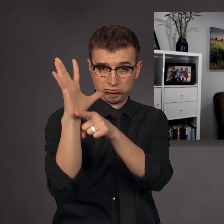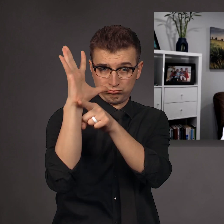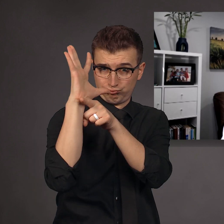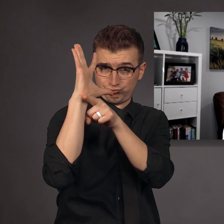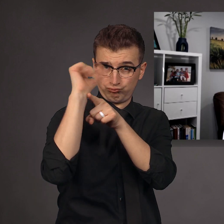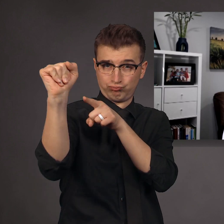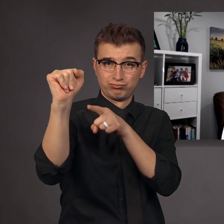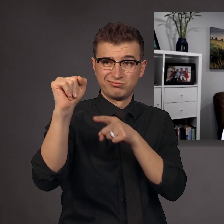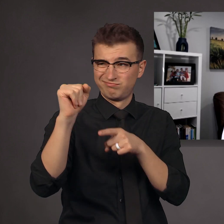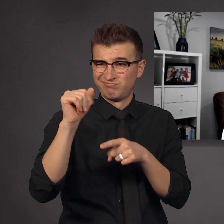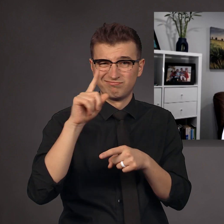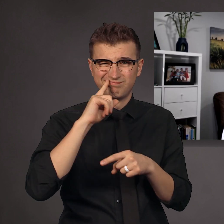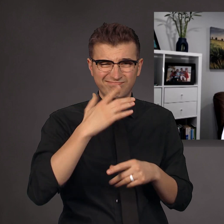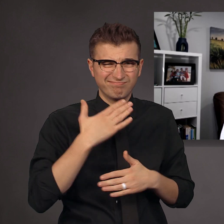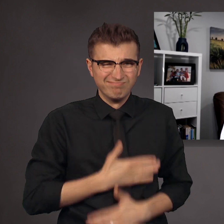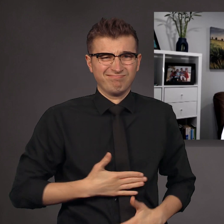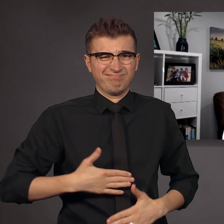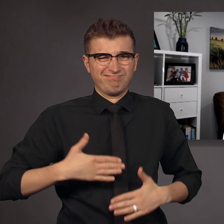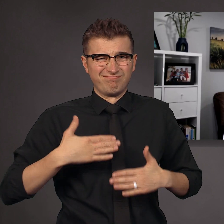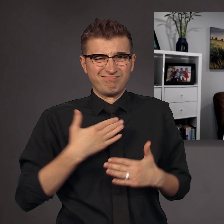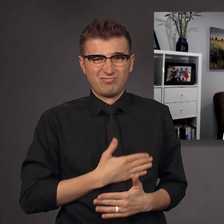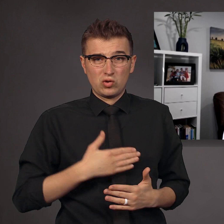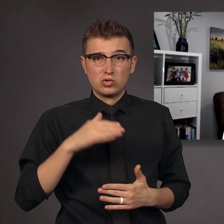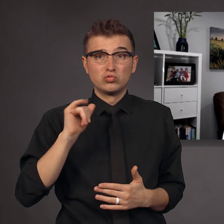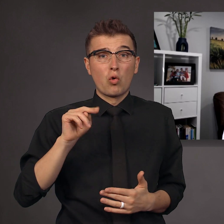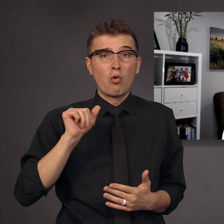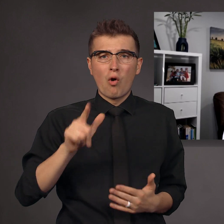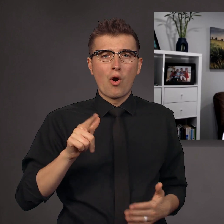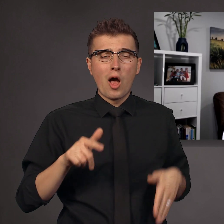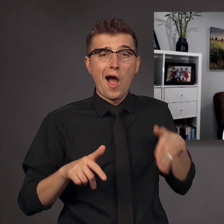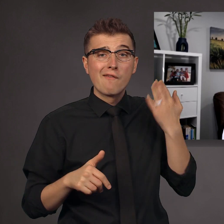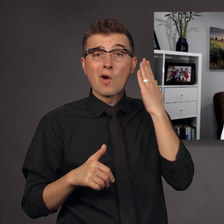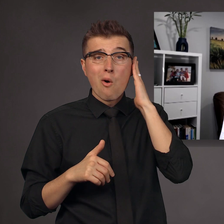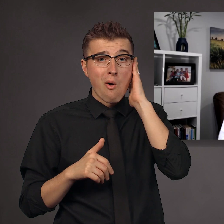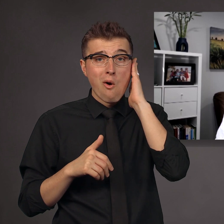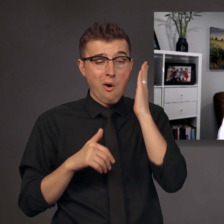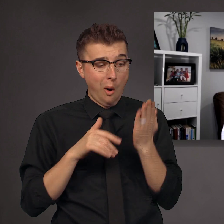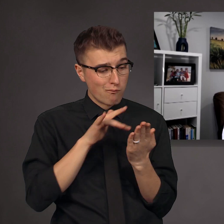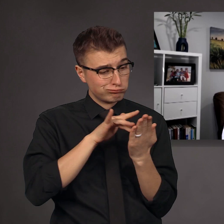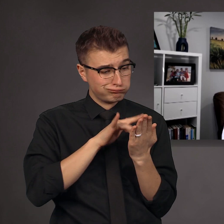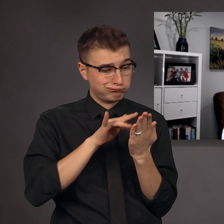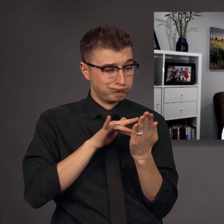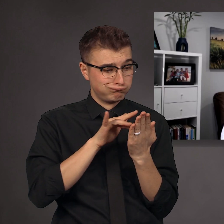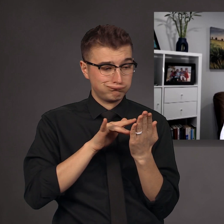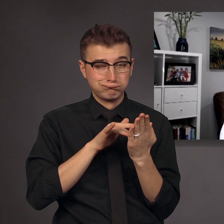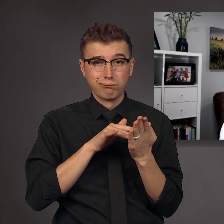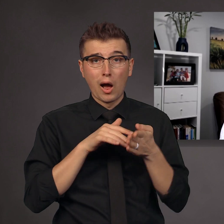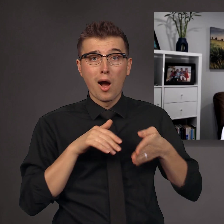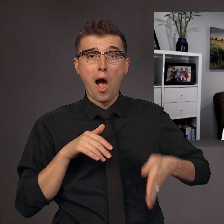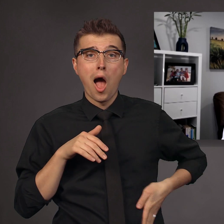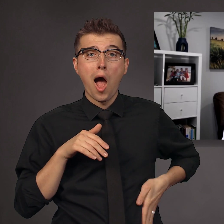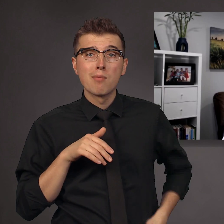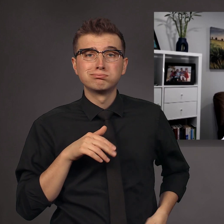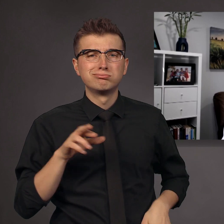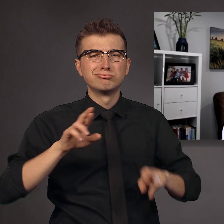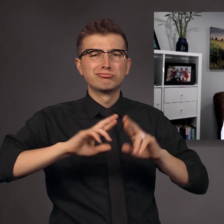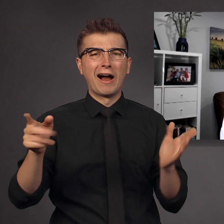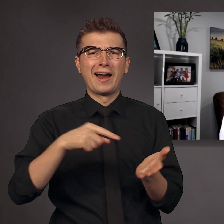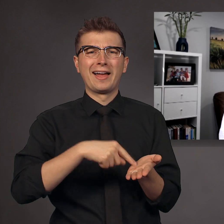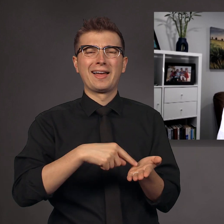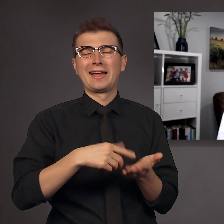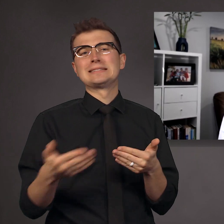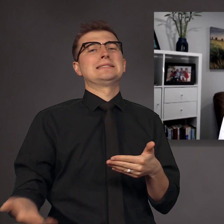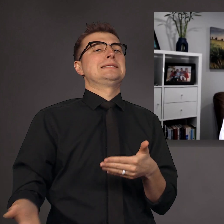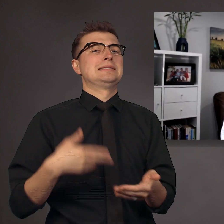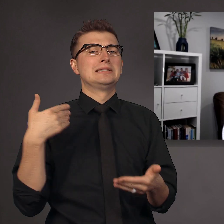and wonderful experience because my journal is now in my pocket and my phone all the time. And so I thought, well, let's share